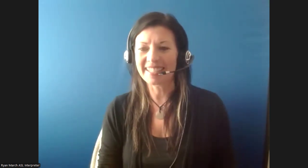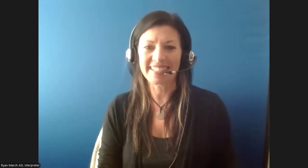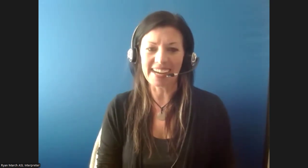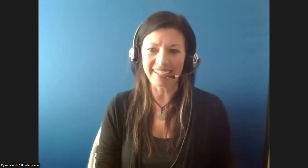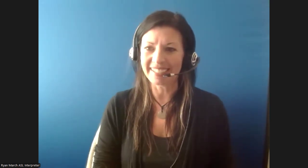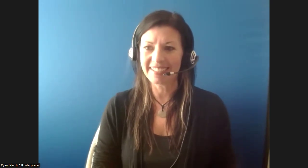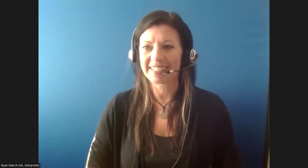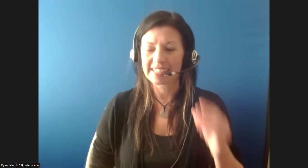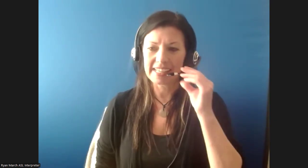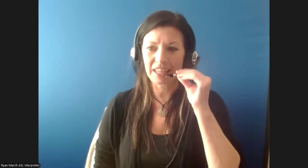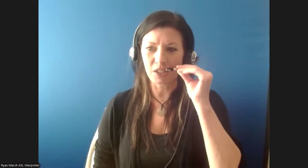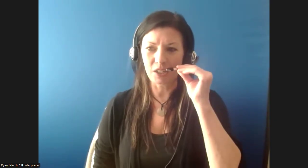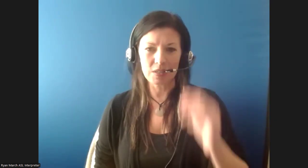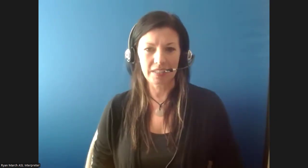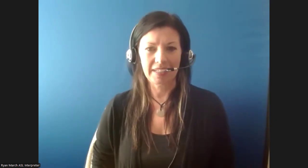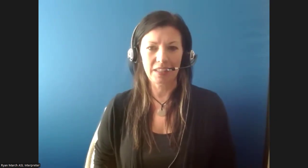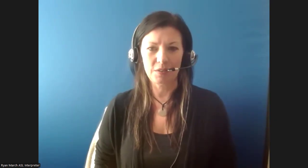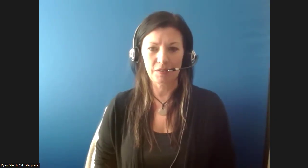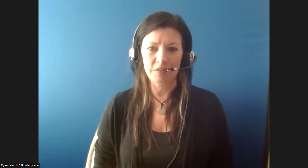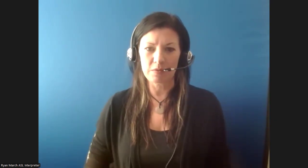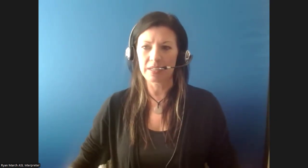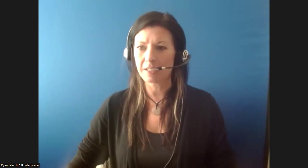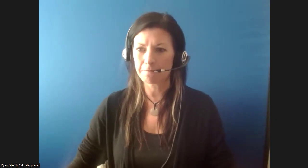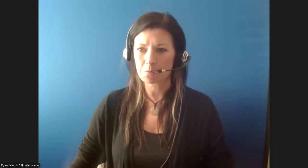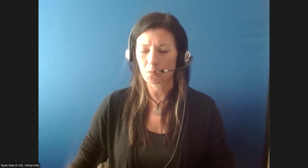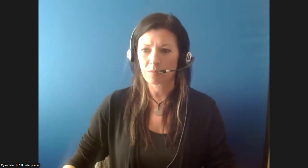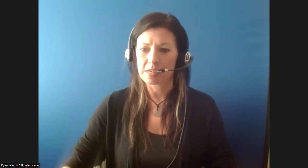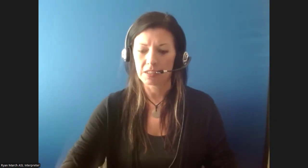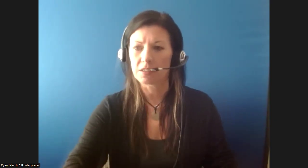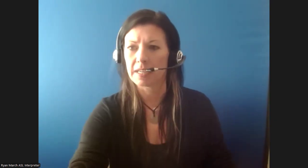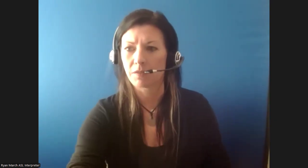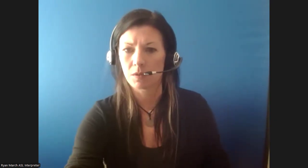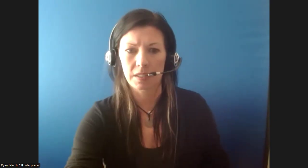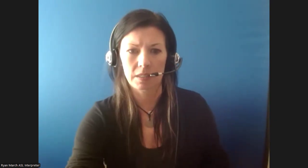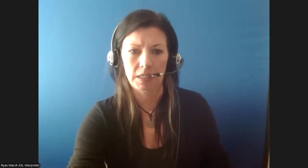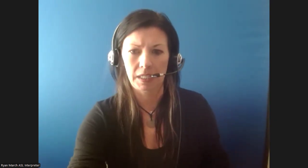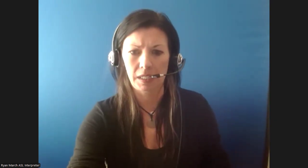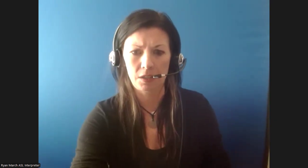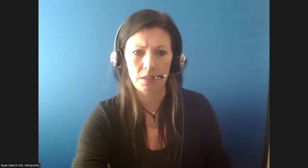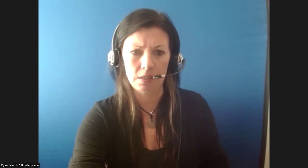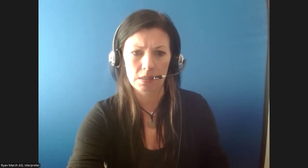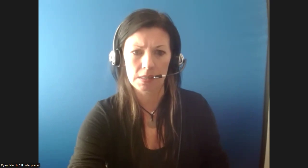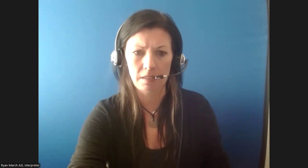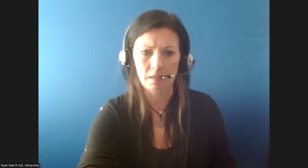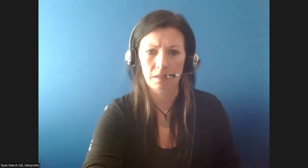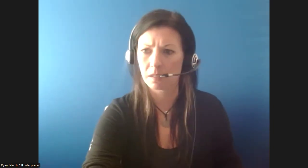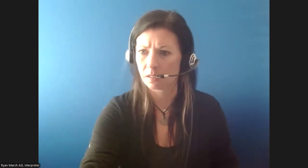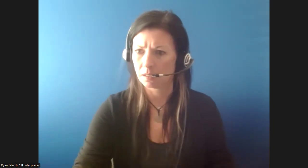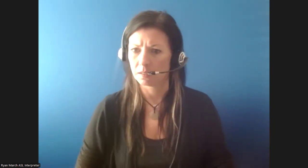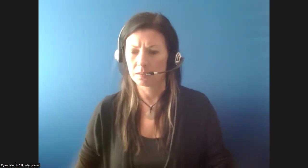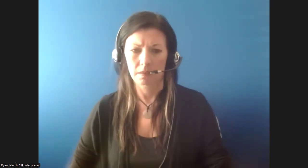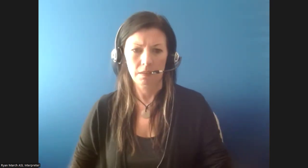Okay, this is Ida. Hello. Hello, everyone. Looks like everyone's here.